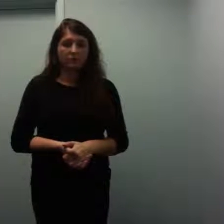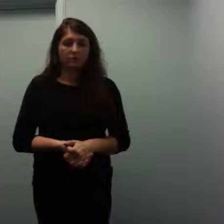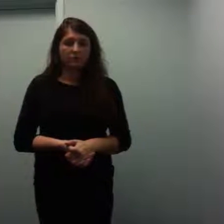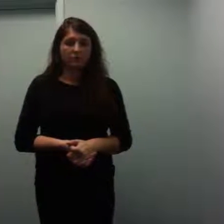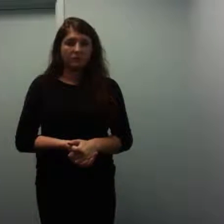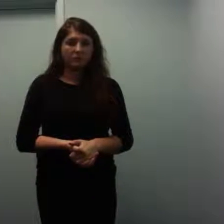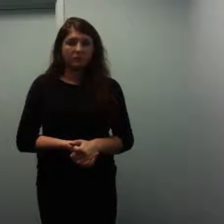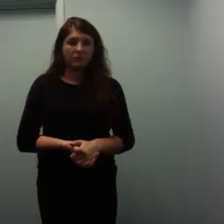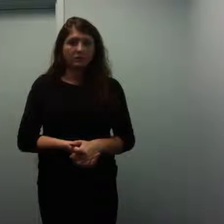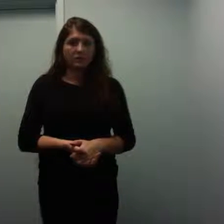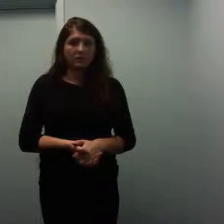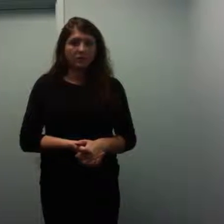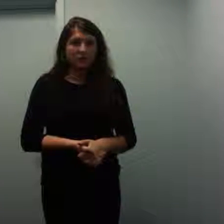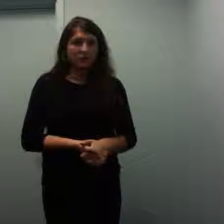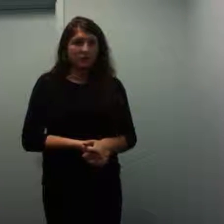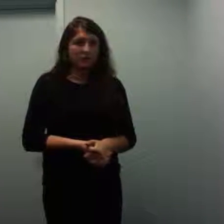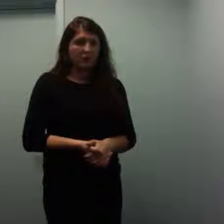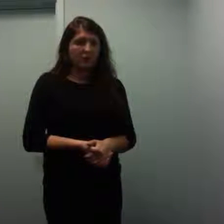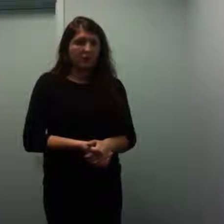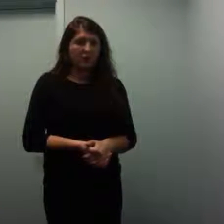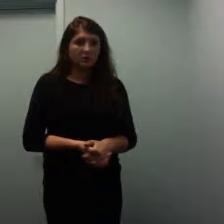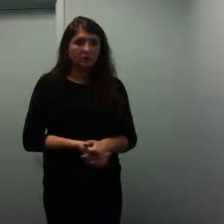can hold at a certain temperature.